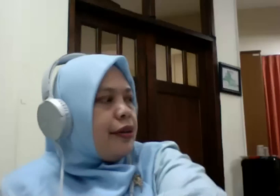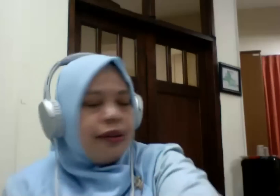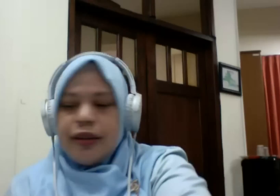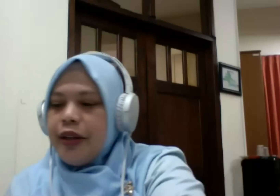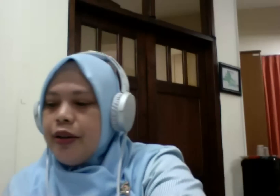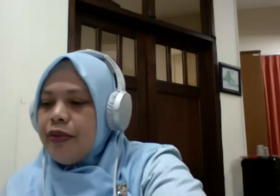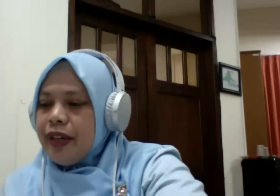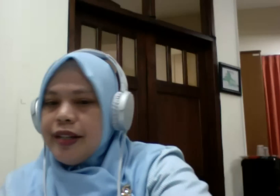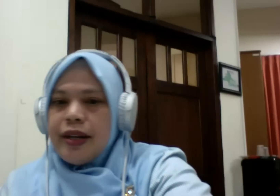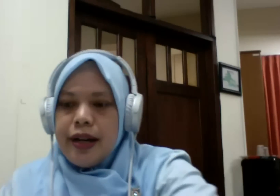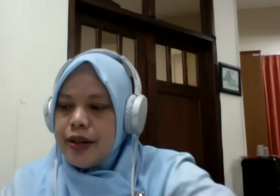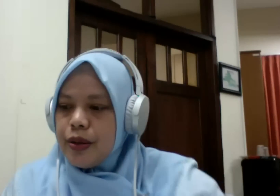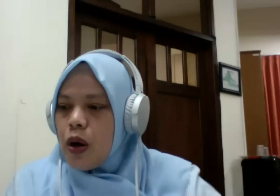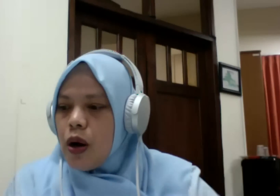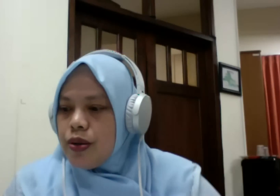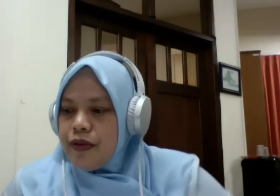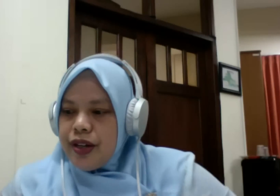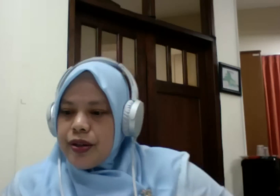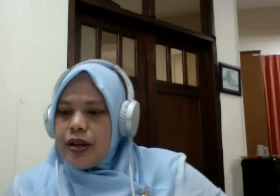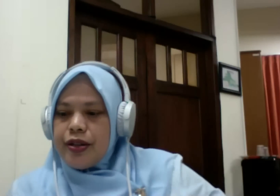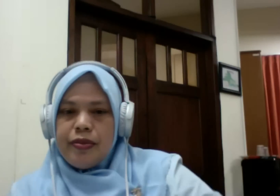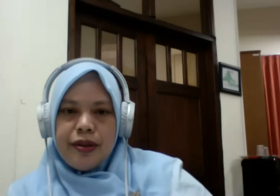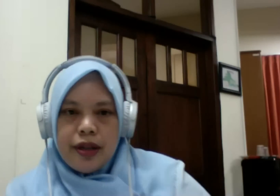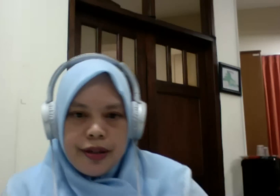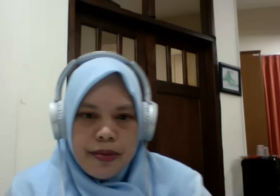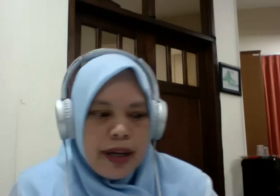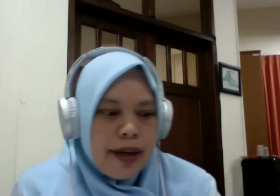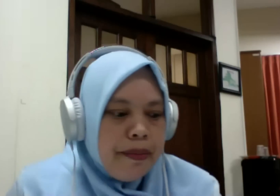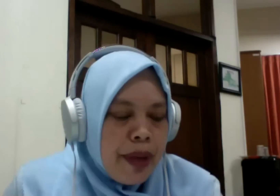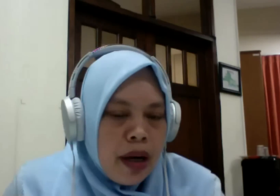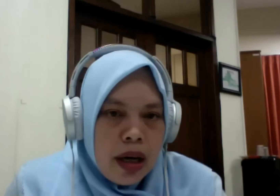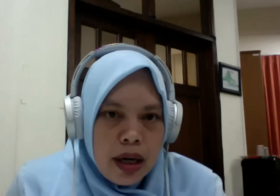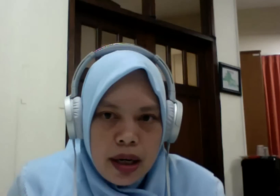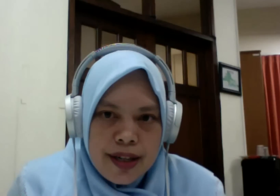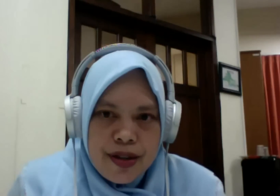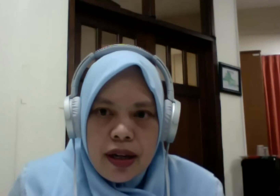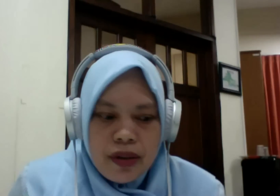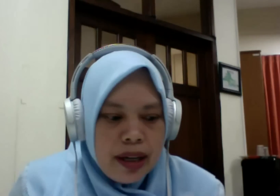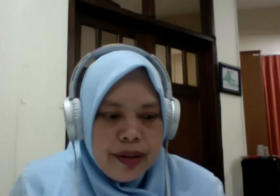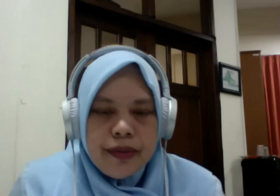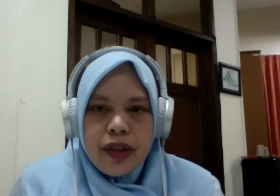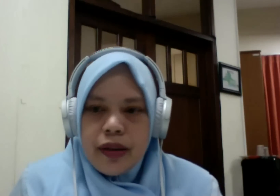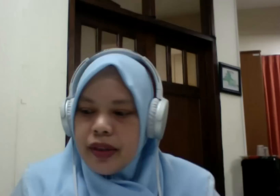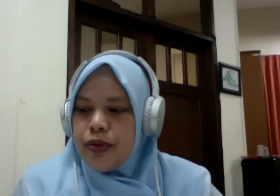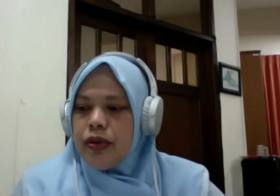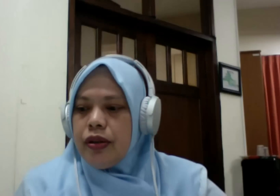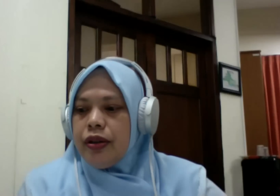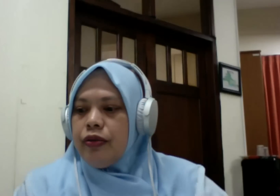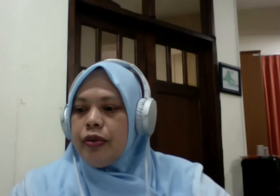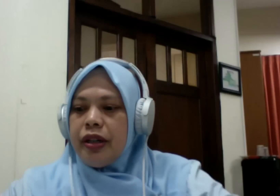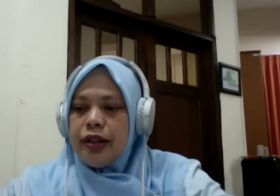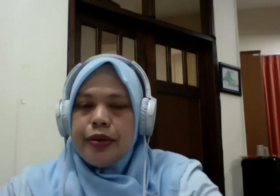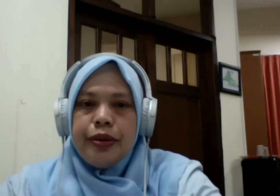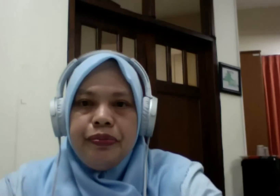Thank you, Ibu Vanessa, as co-host of this seminar. Assalamualaikum